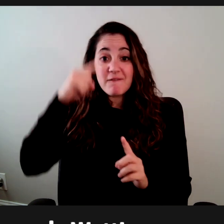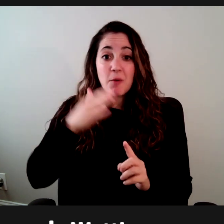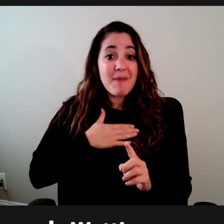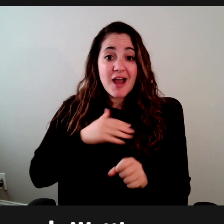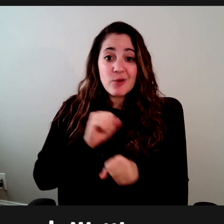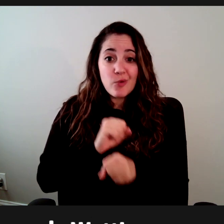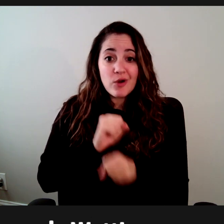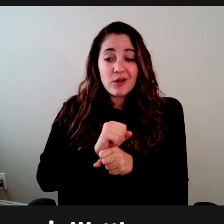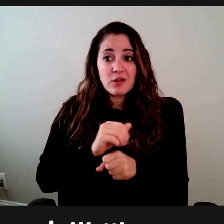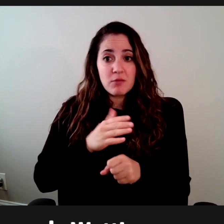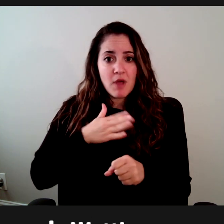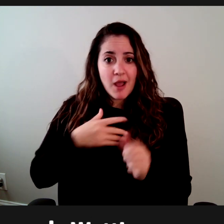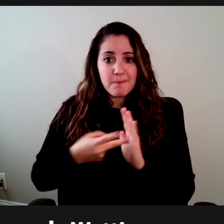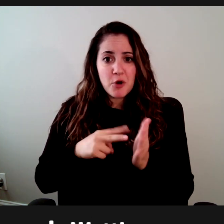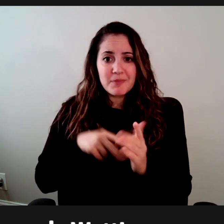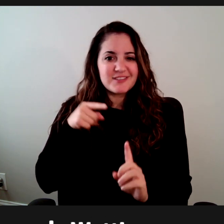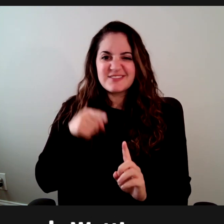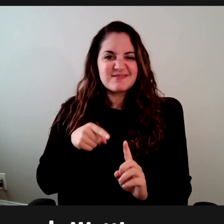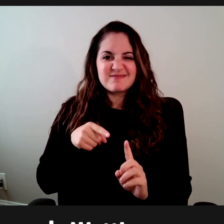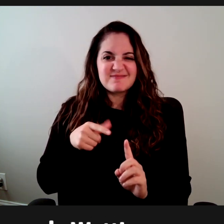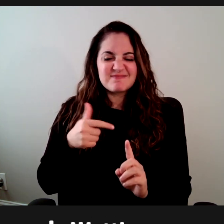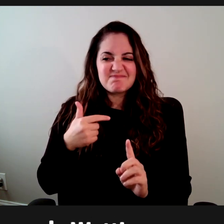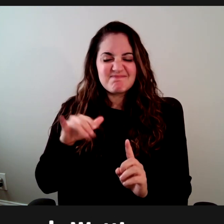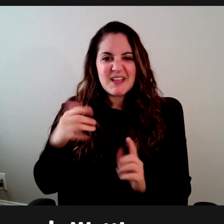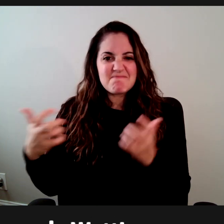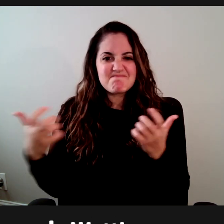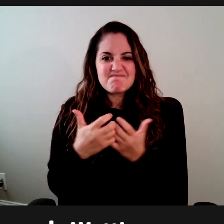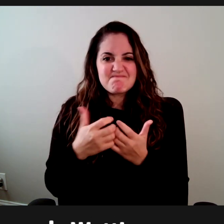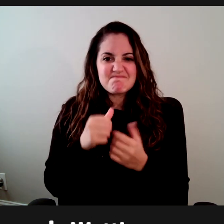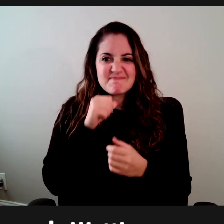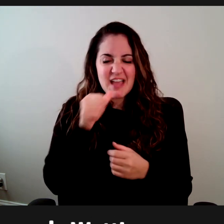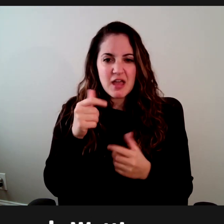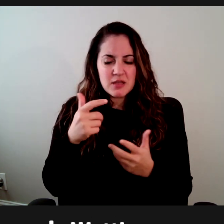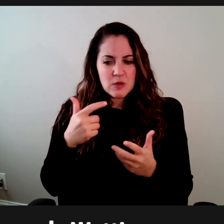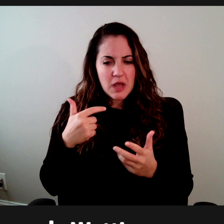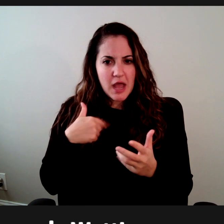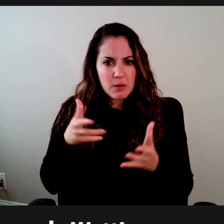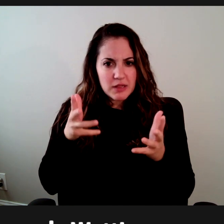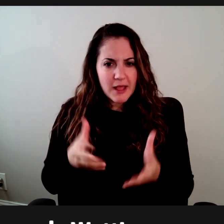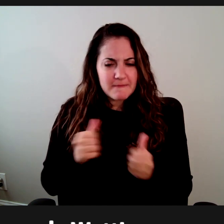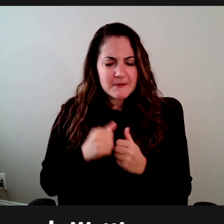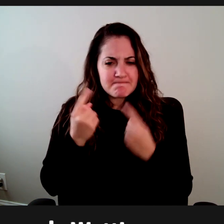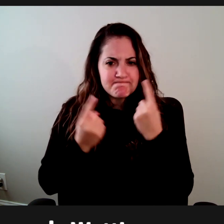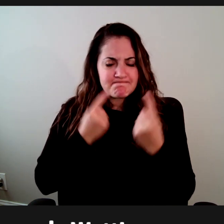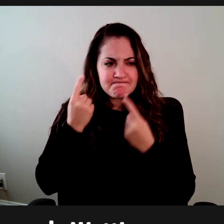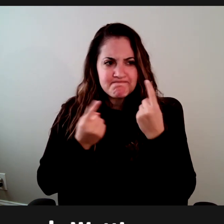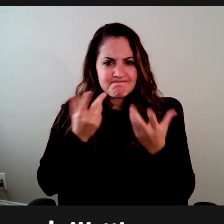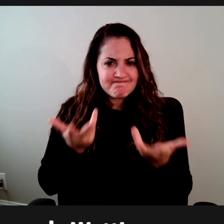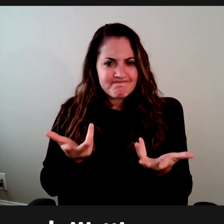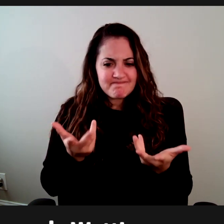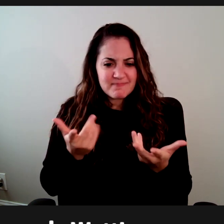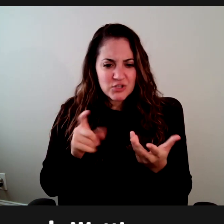this particular purpose, I should say my purpose, it left me kind of like wondering and longing and feeling a little bit